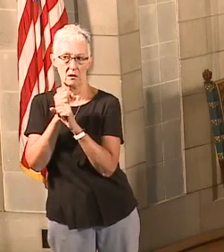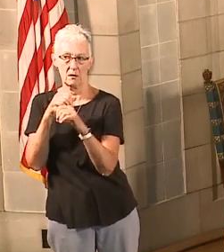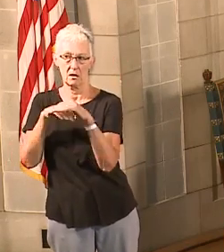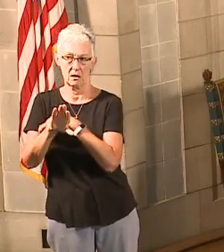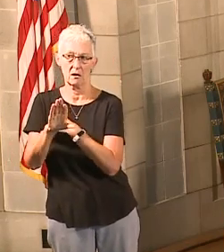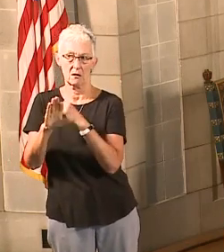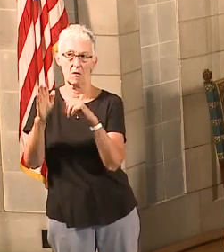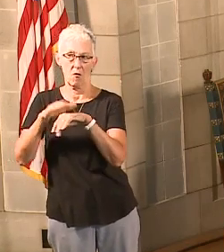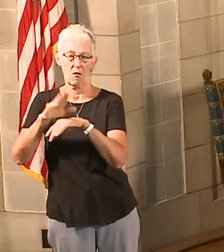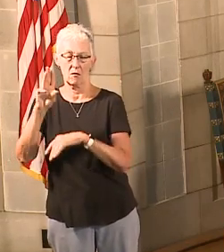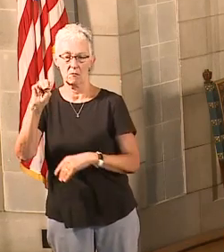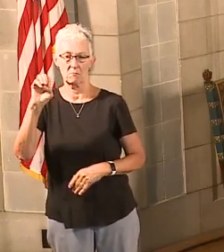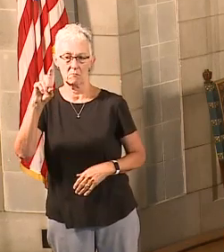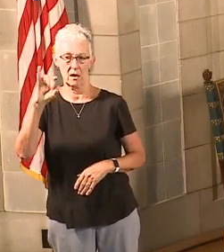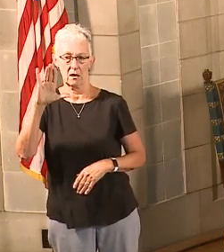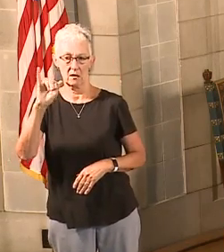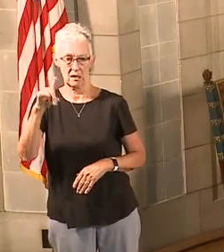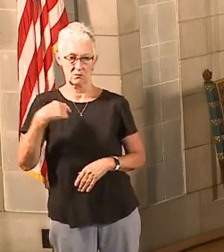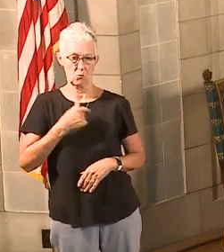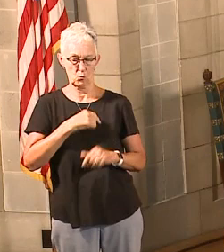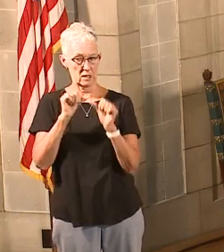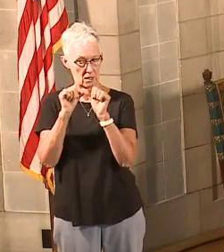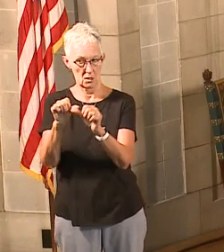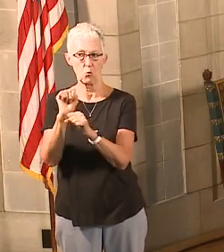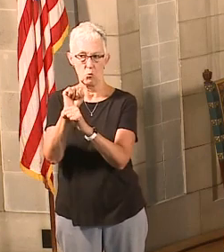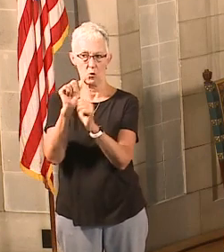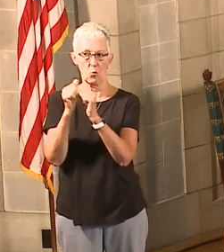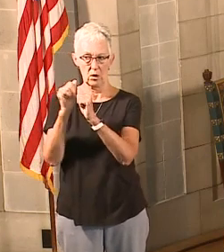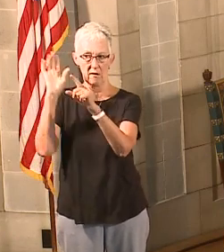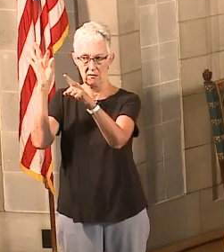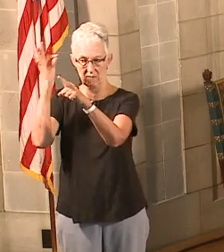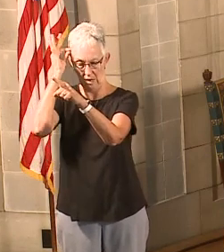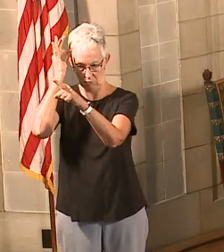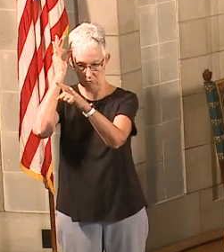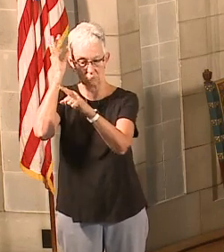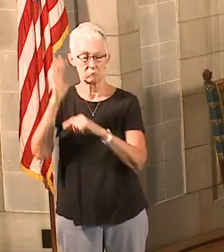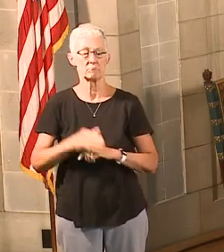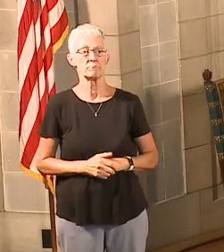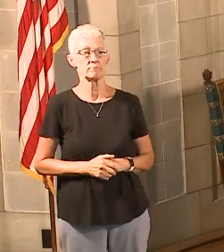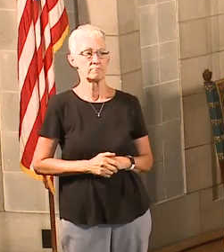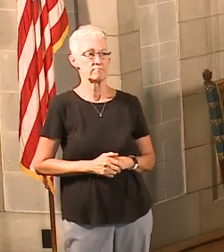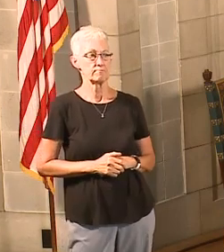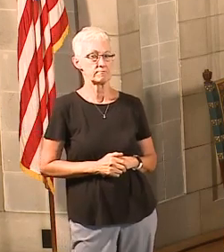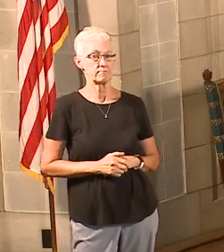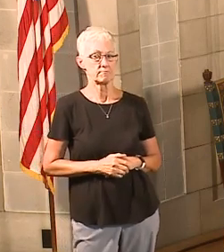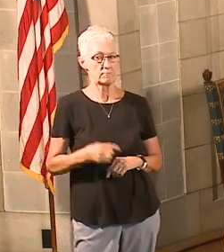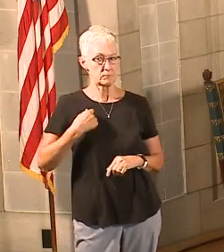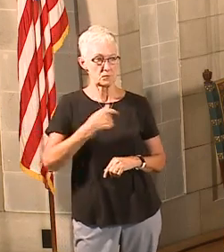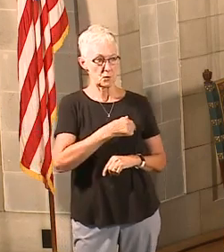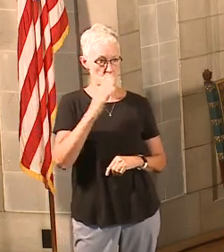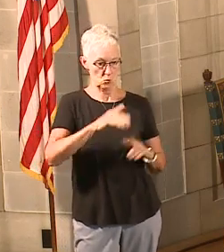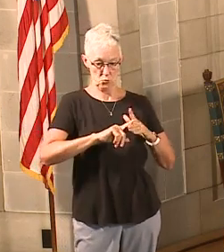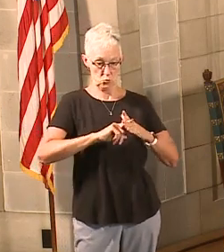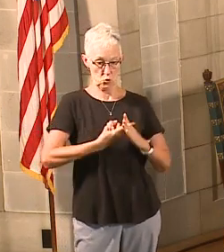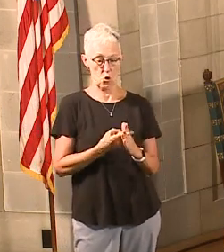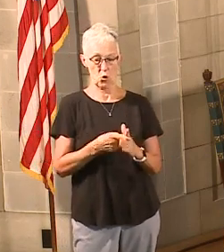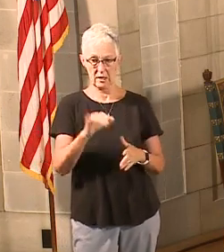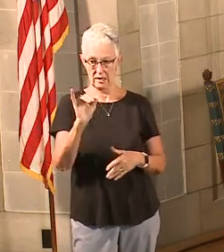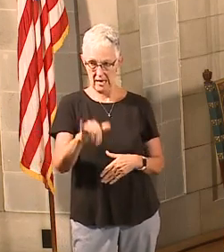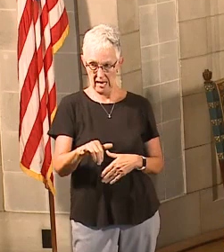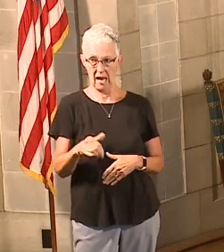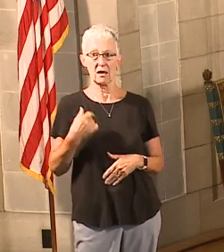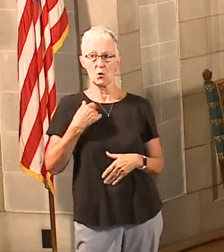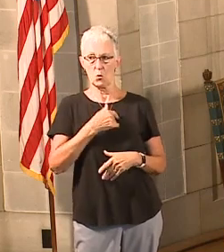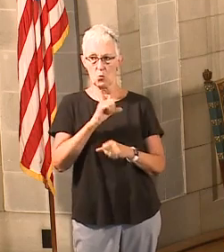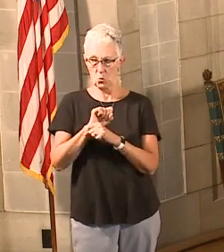Services. So we're going to be rolling this out. We are working on the technology to be able to deliver